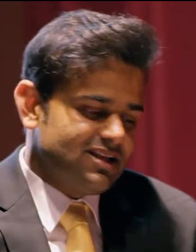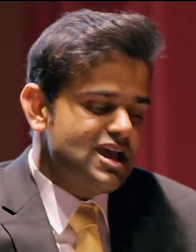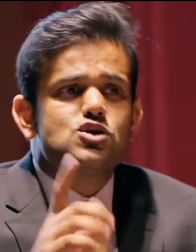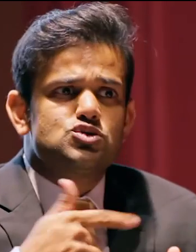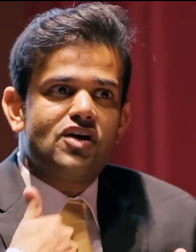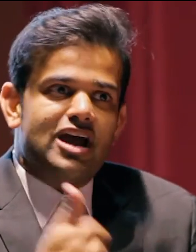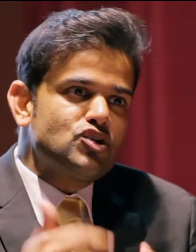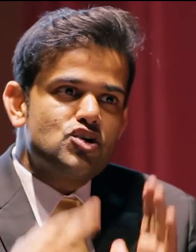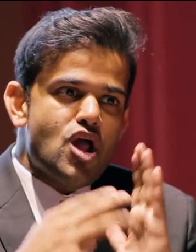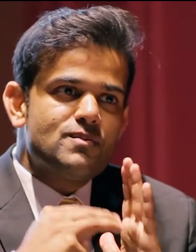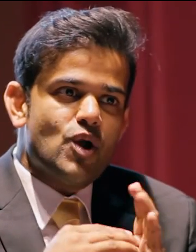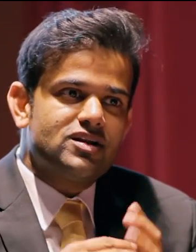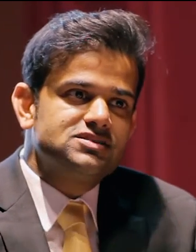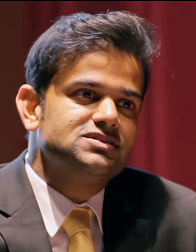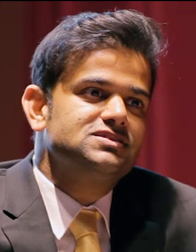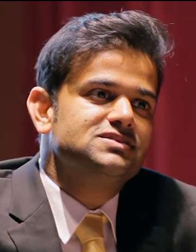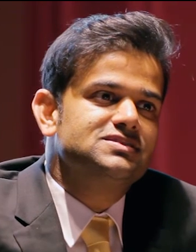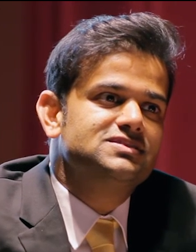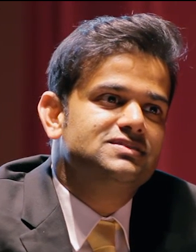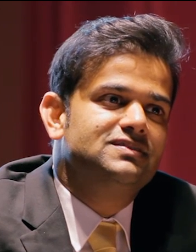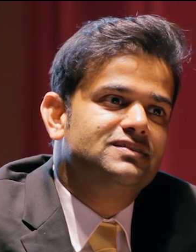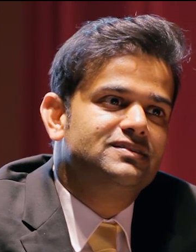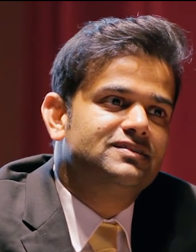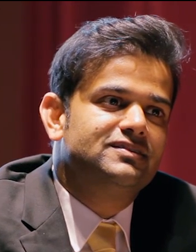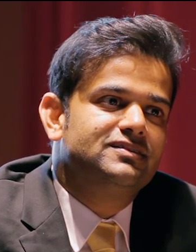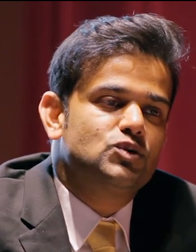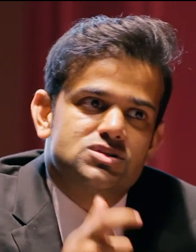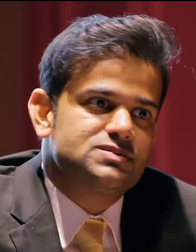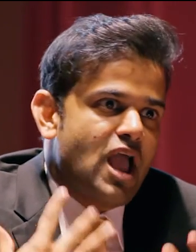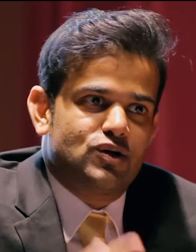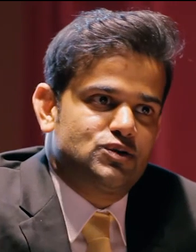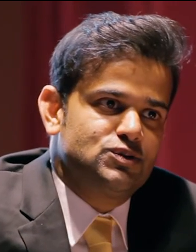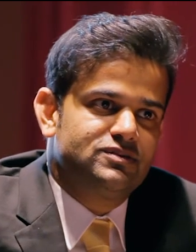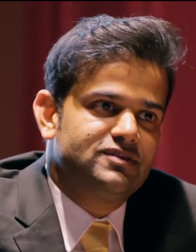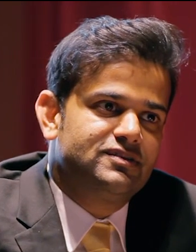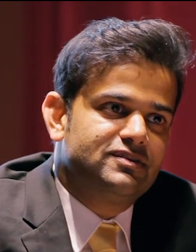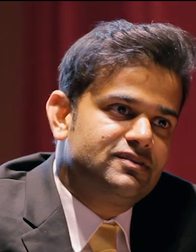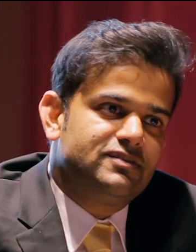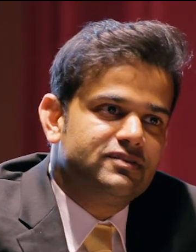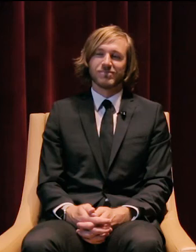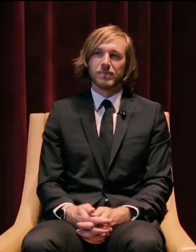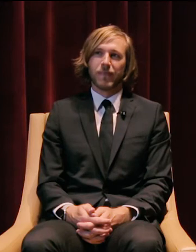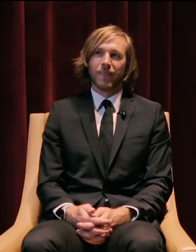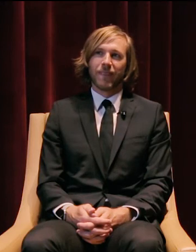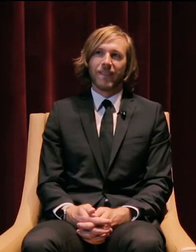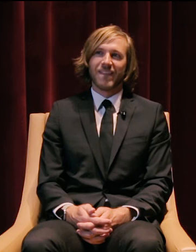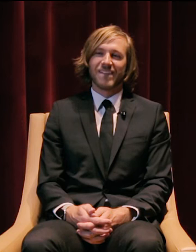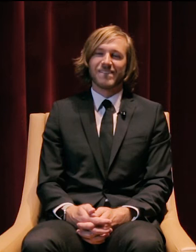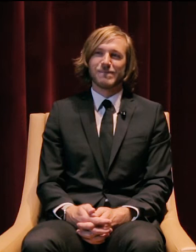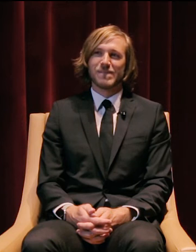Nice. Yeah, So do you have any role models? Who are your role models? Who inspires you?